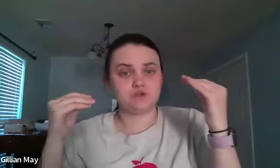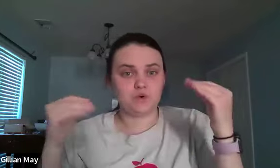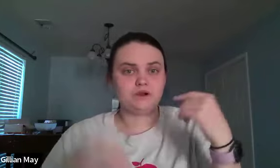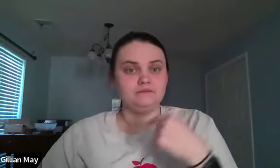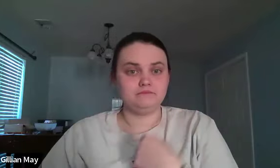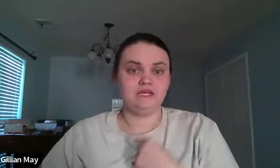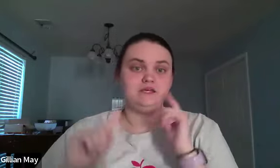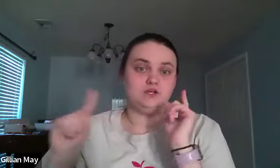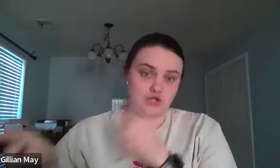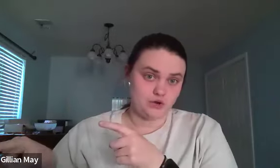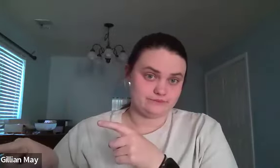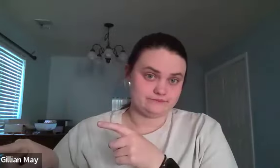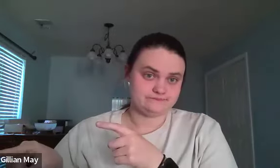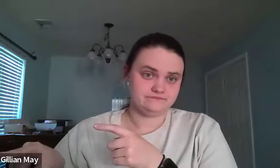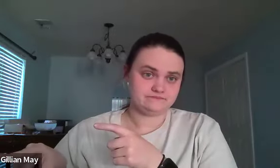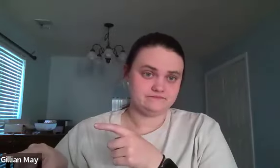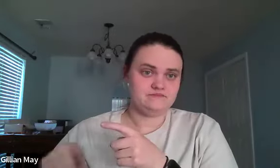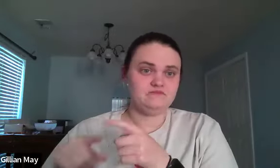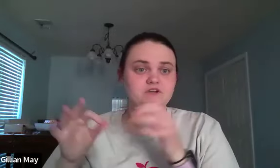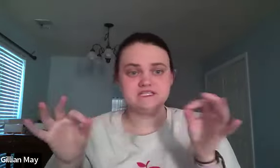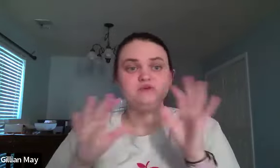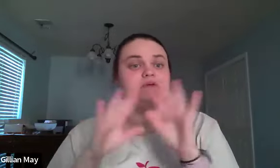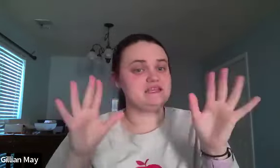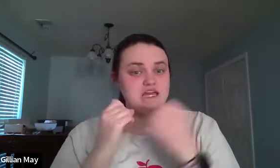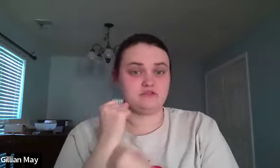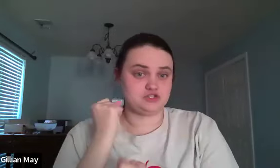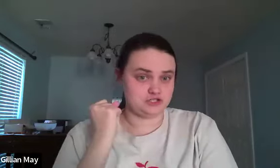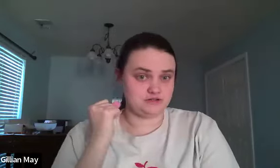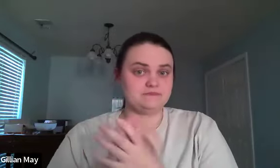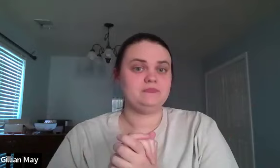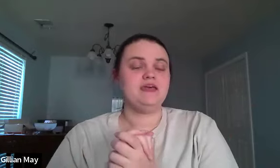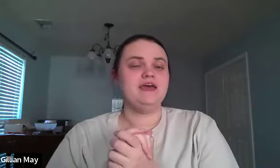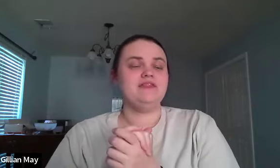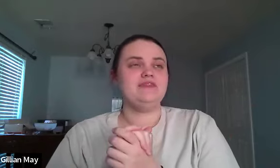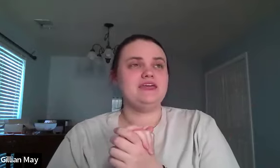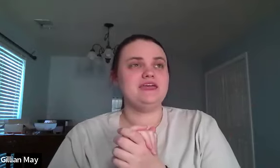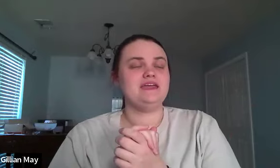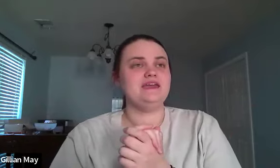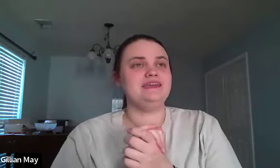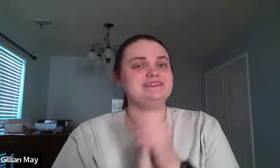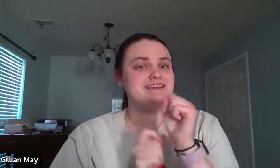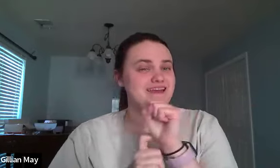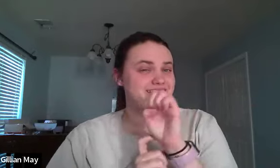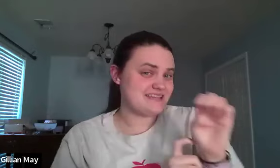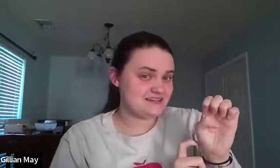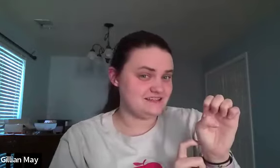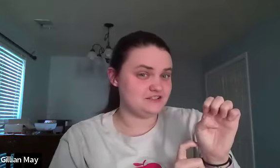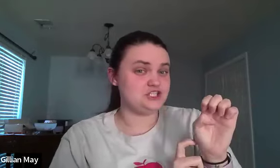store, me, go. Very simple, but that's how the structure is. Then in signing exact English, you